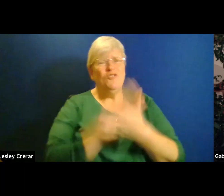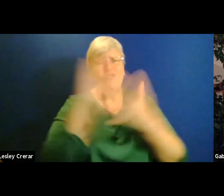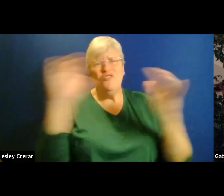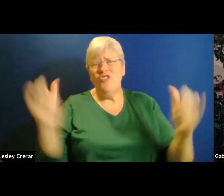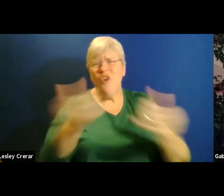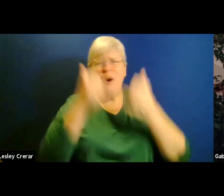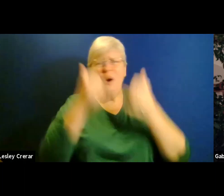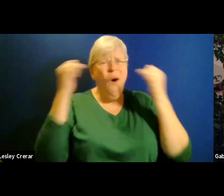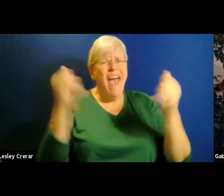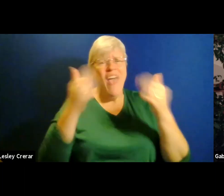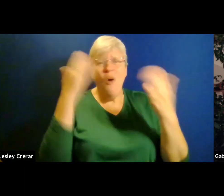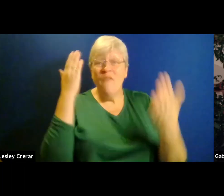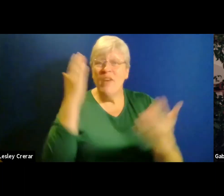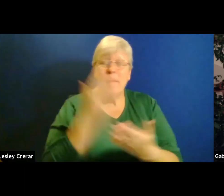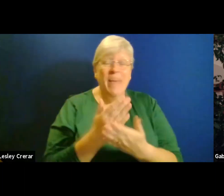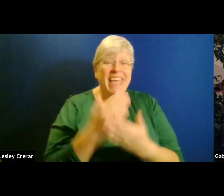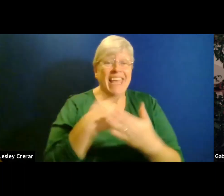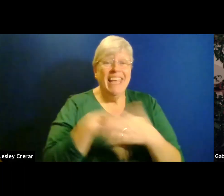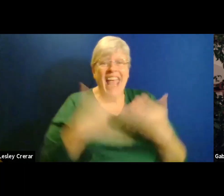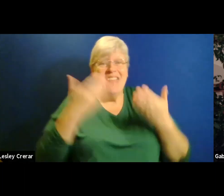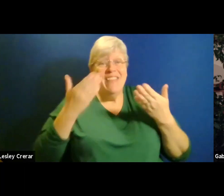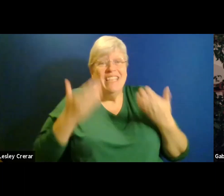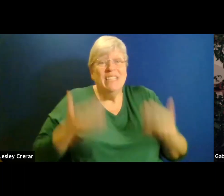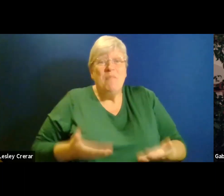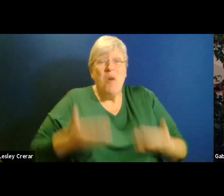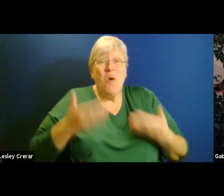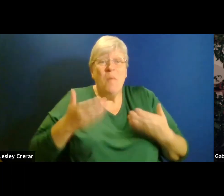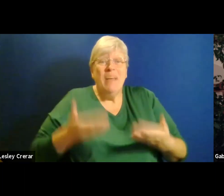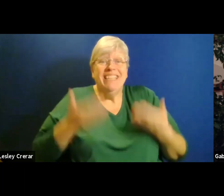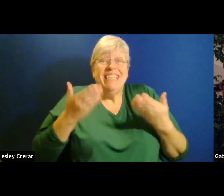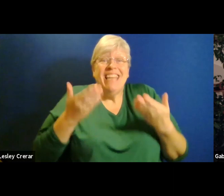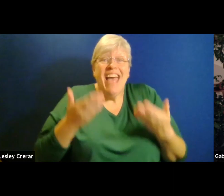being. In this moment, now.